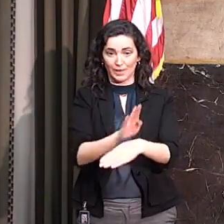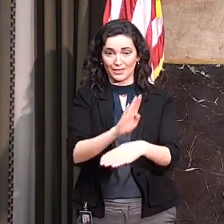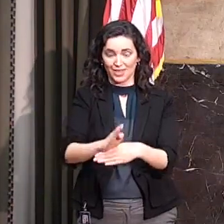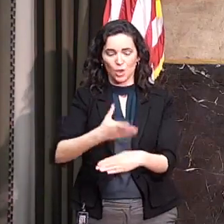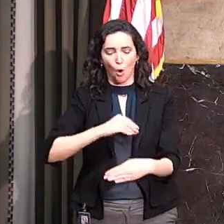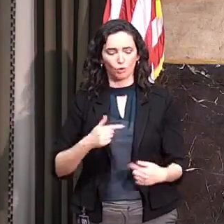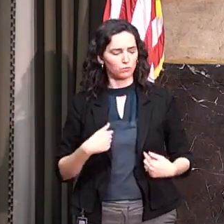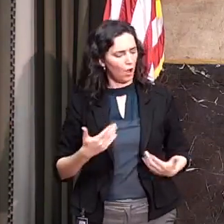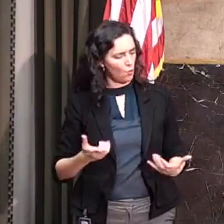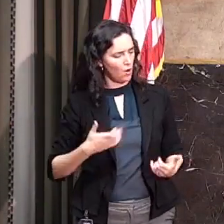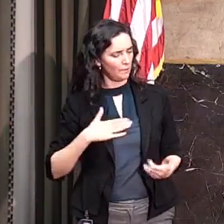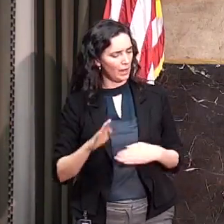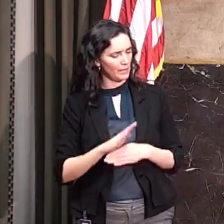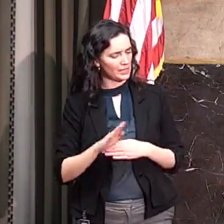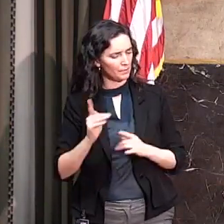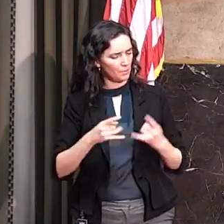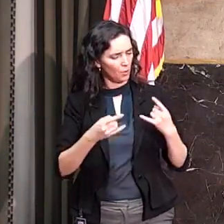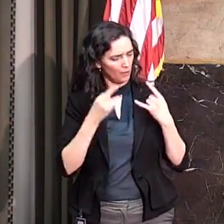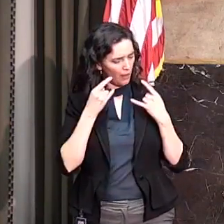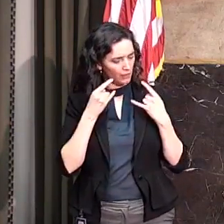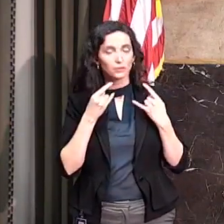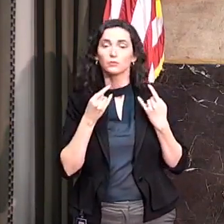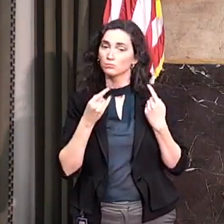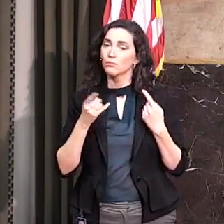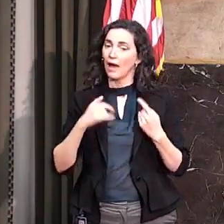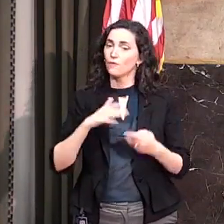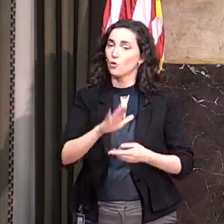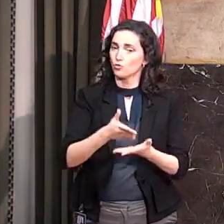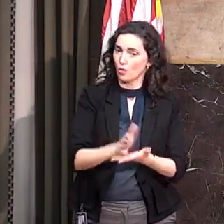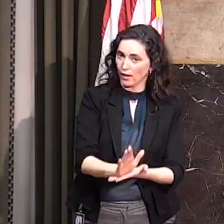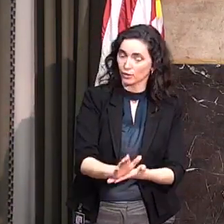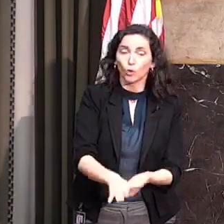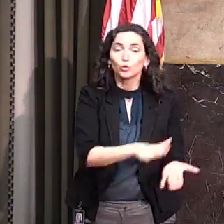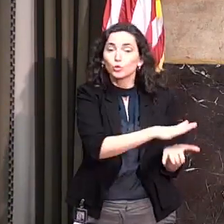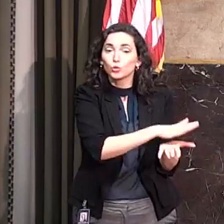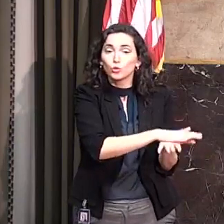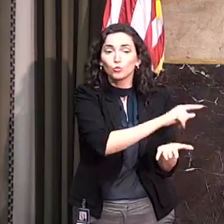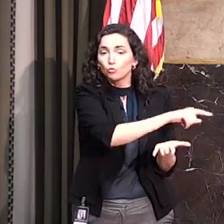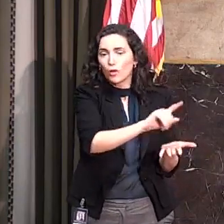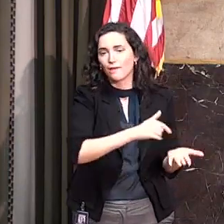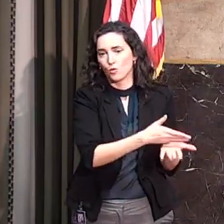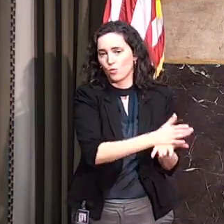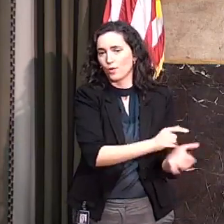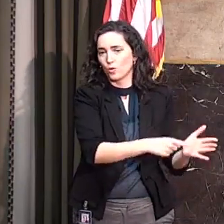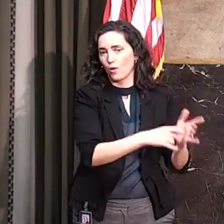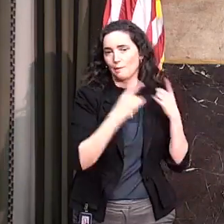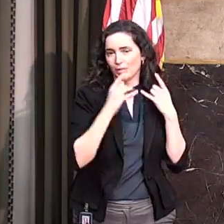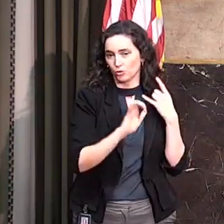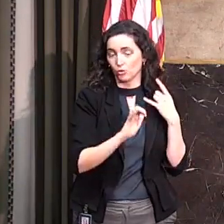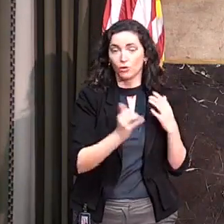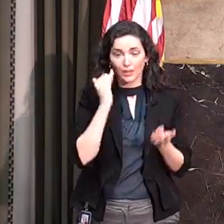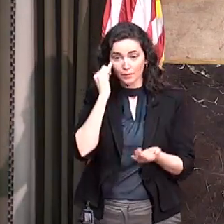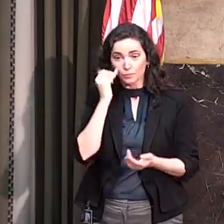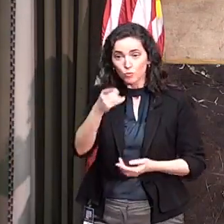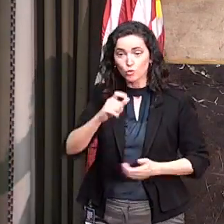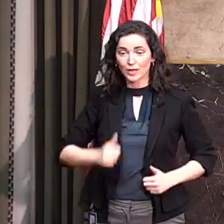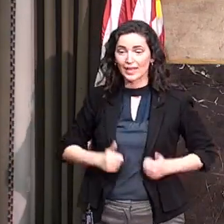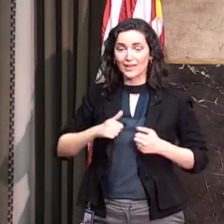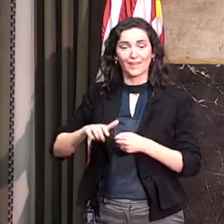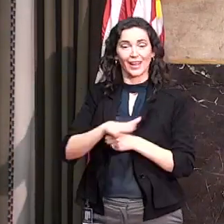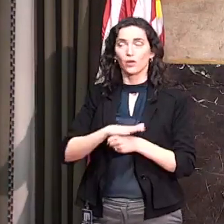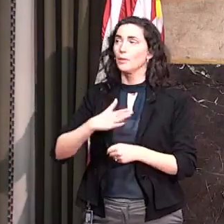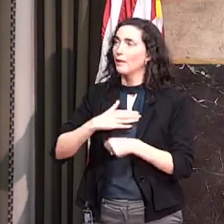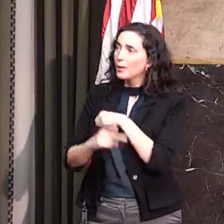you're visiting a business or a school or whatever that has a mandate in order, if you're in a parish that has one, or